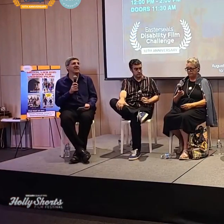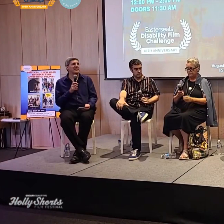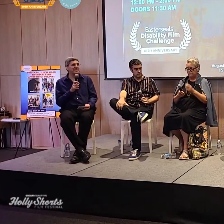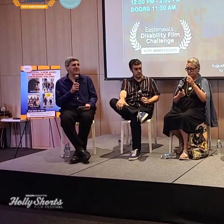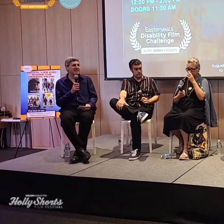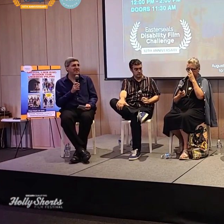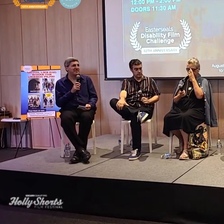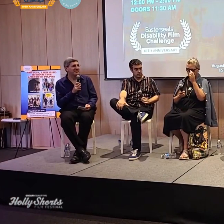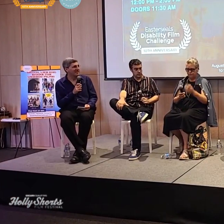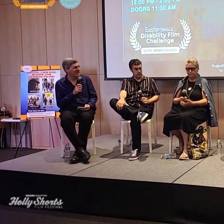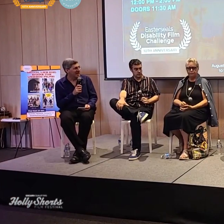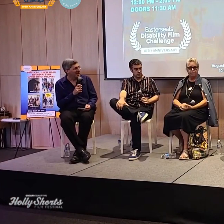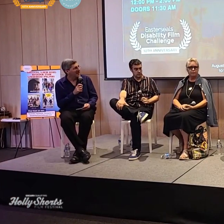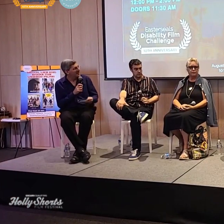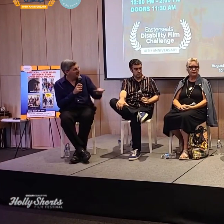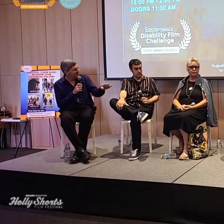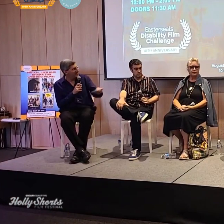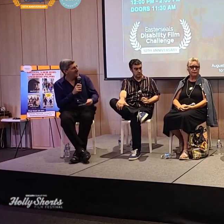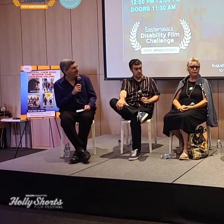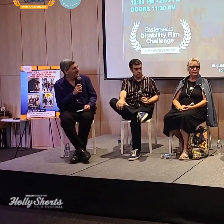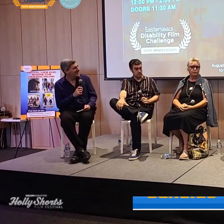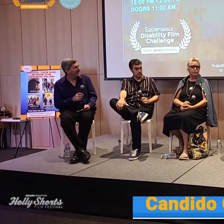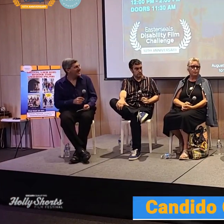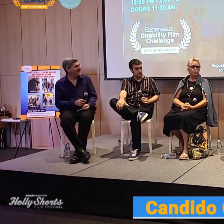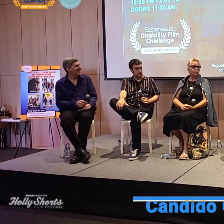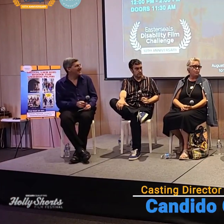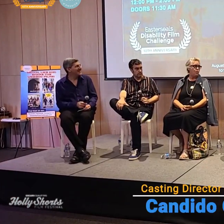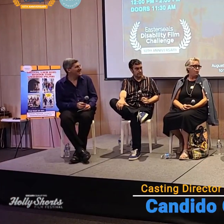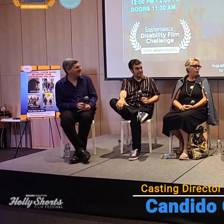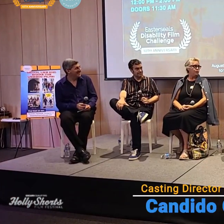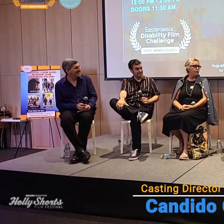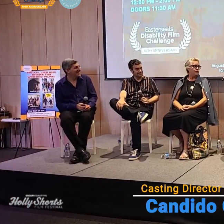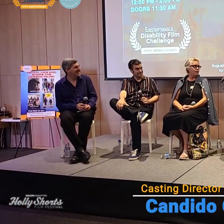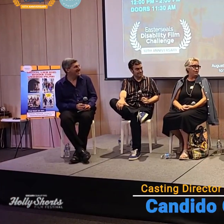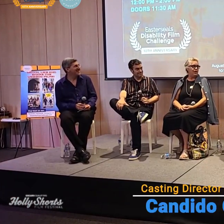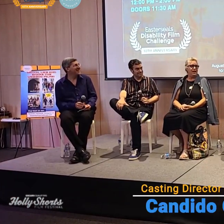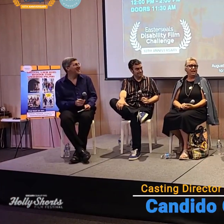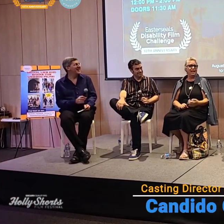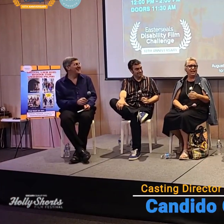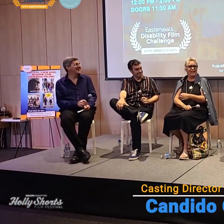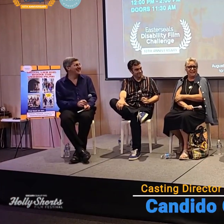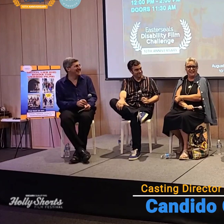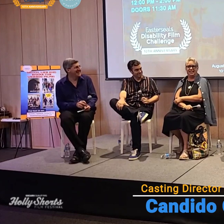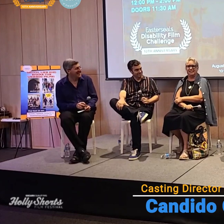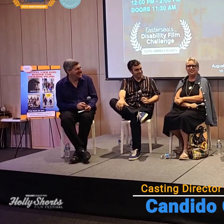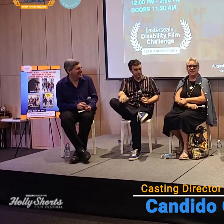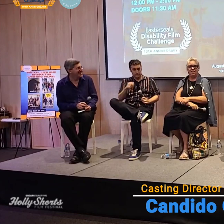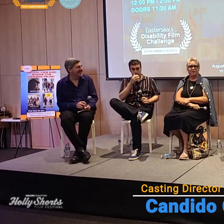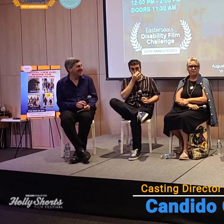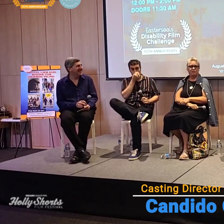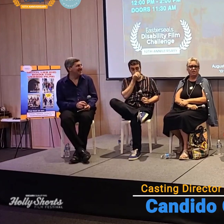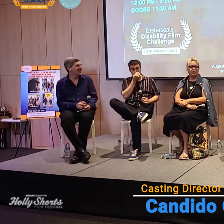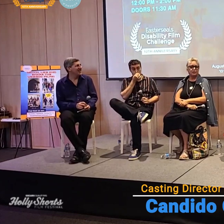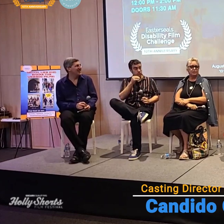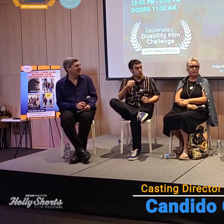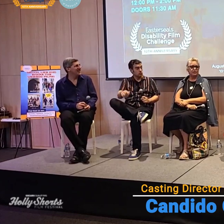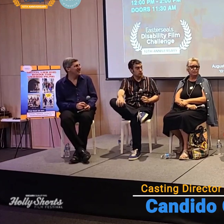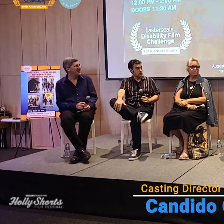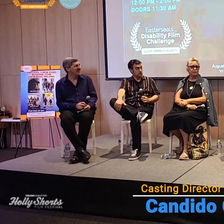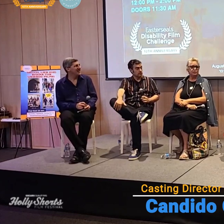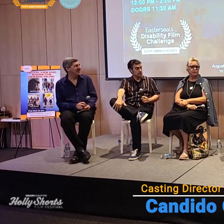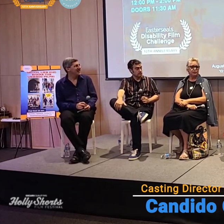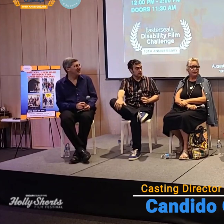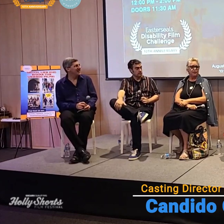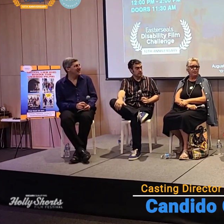Hi, wow, yeah, this is crazy. En el cine, Nemo no